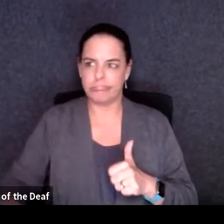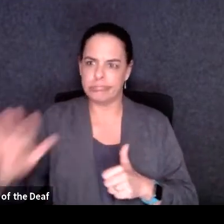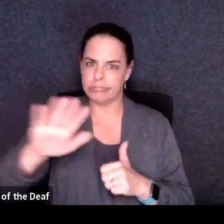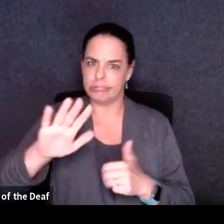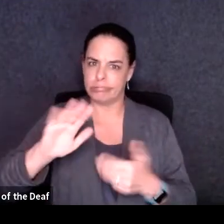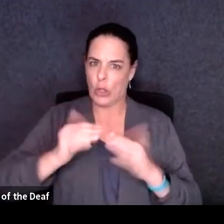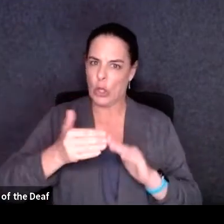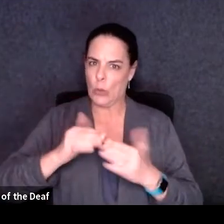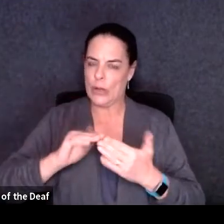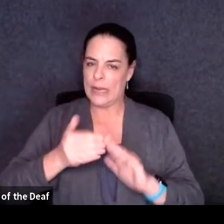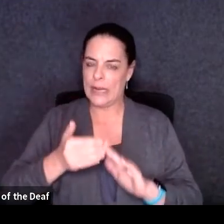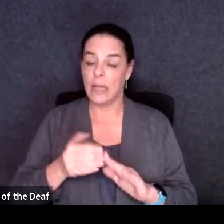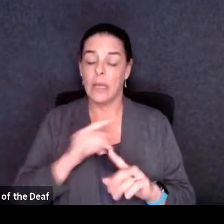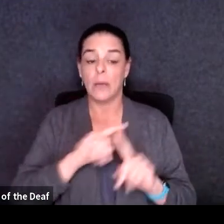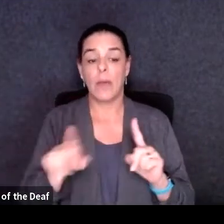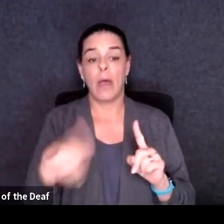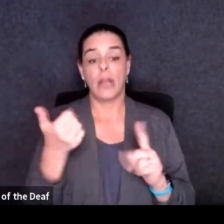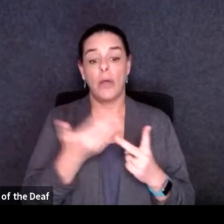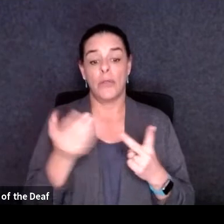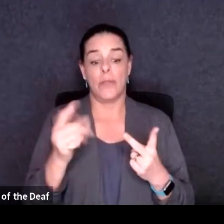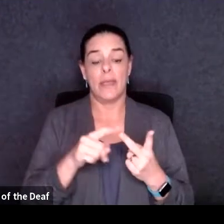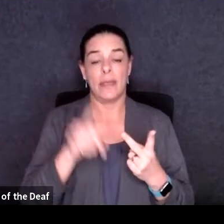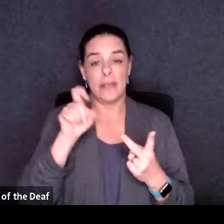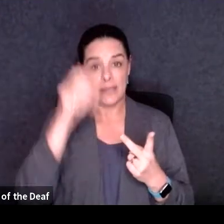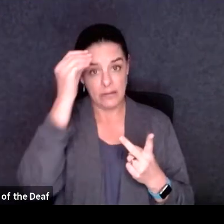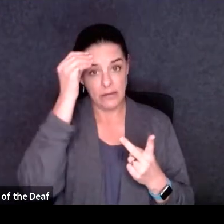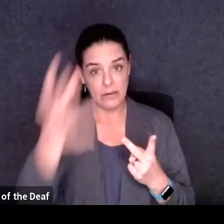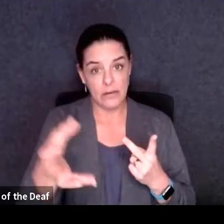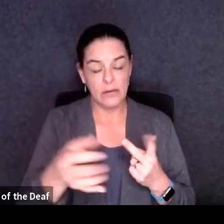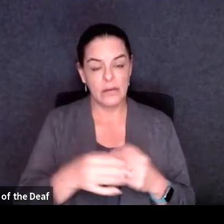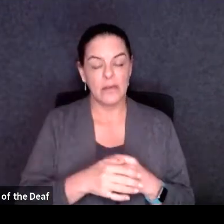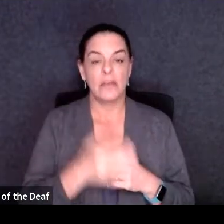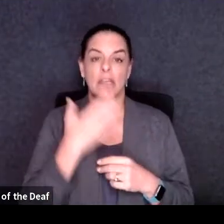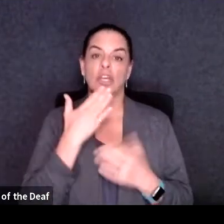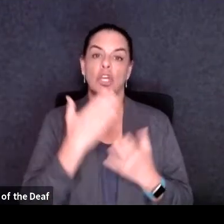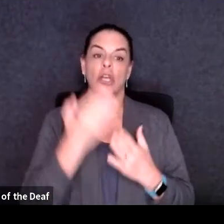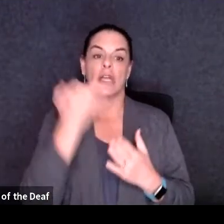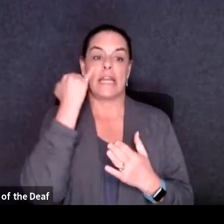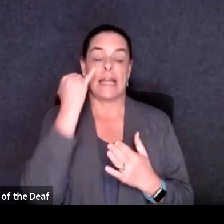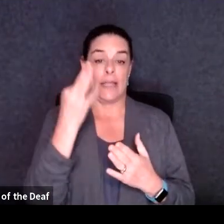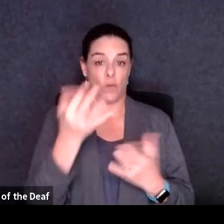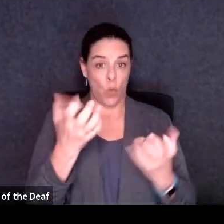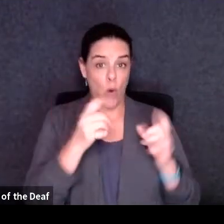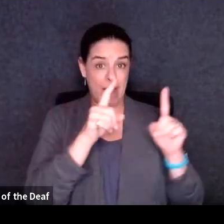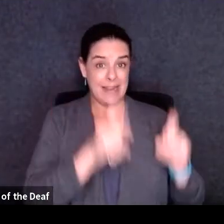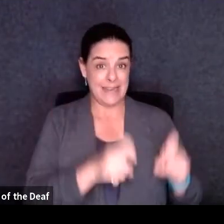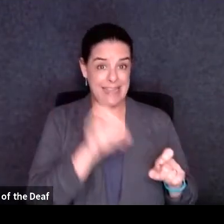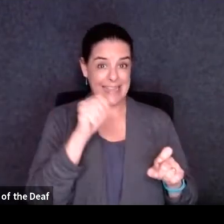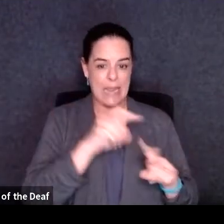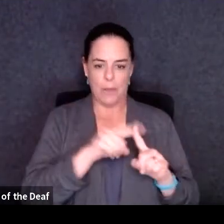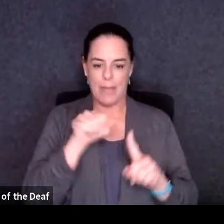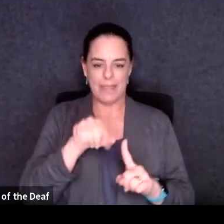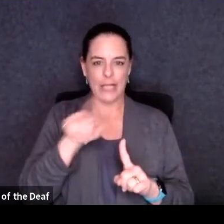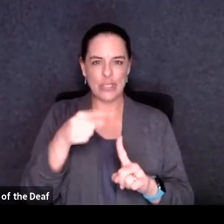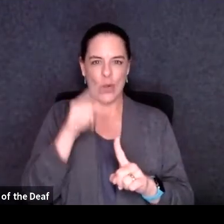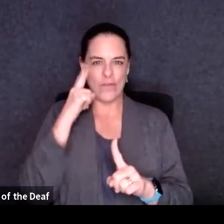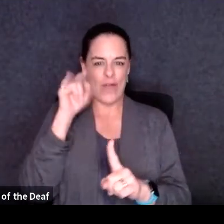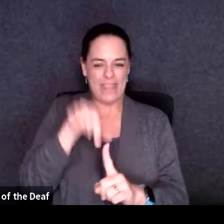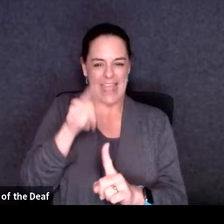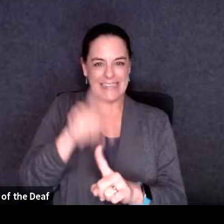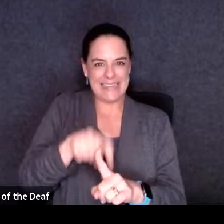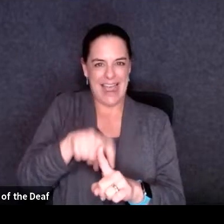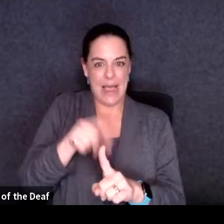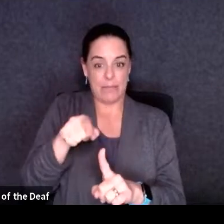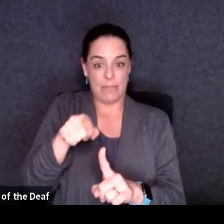community. But the other thing for people to know, and it's a good idea if you want to get tested, but it's only a point in time. So just because you were